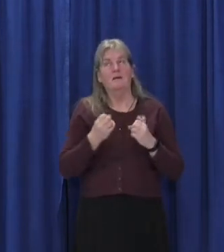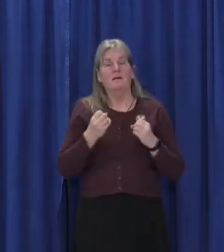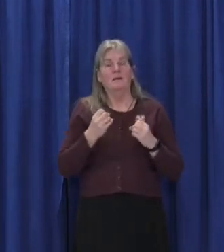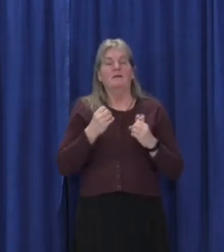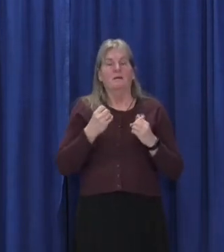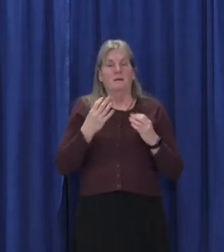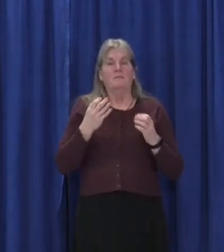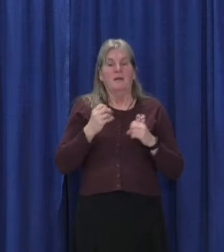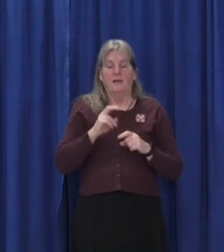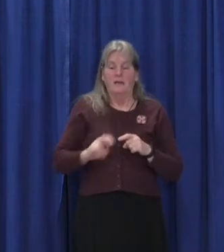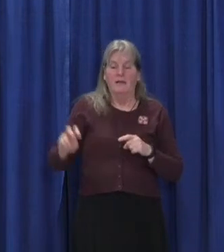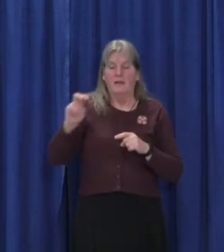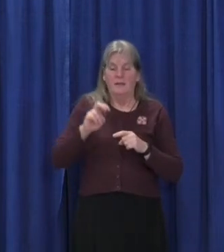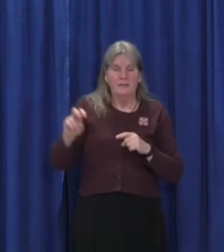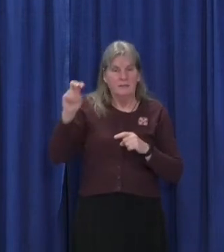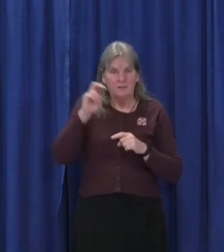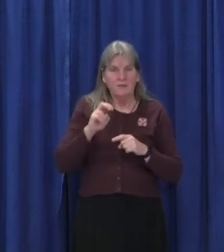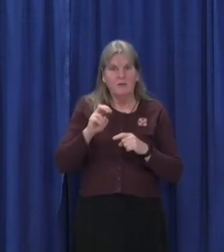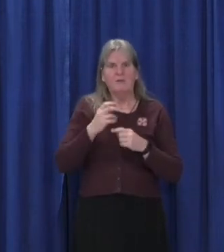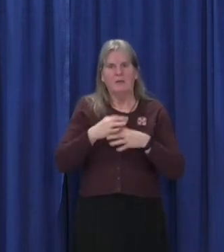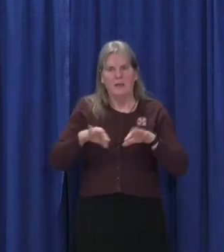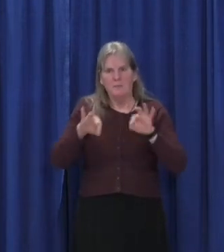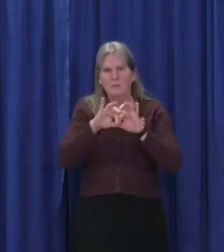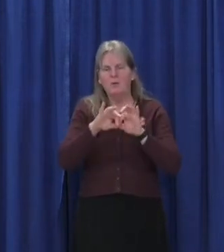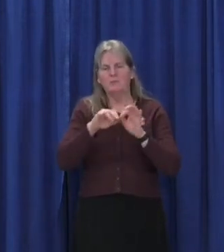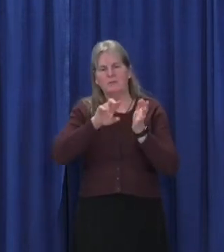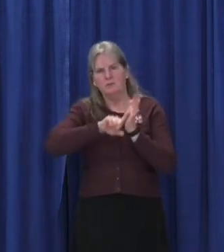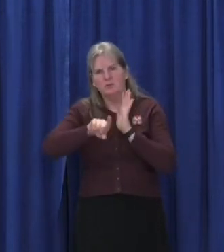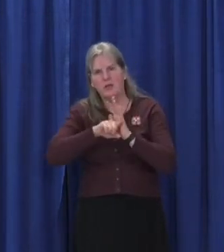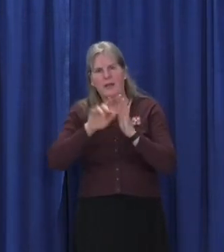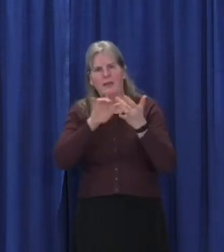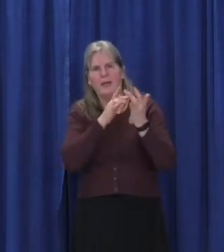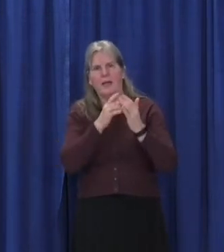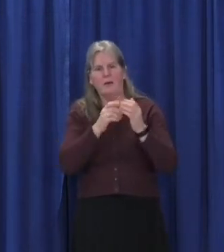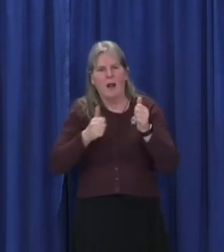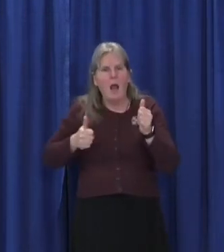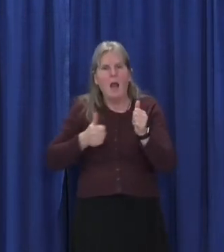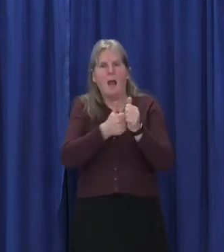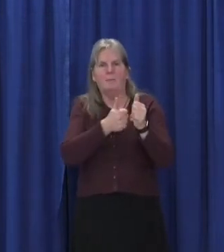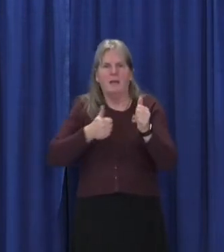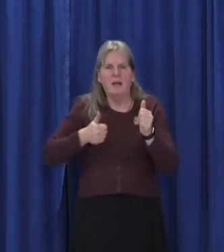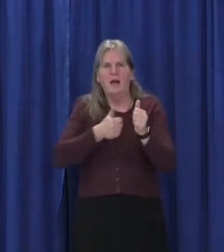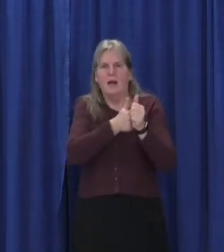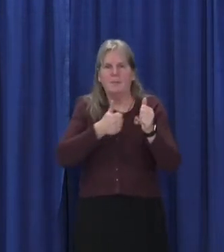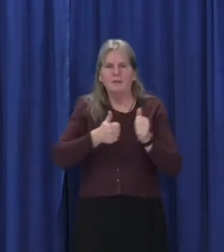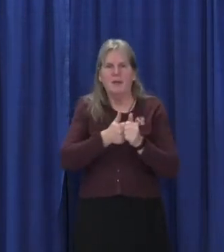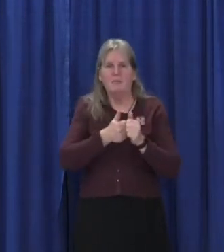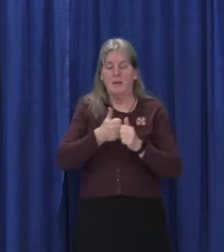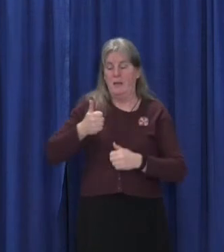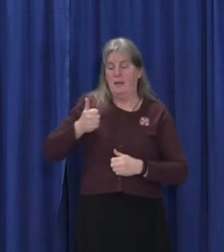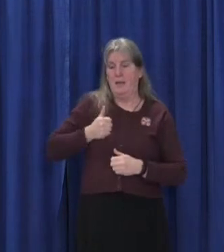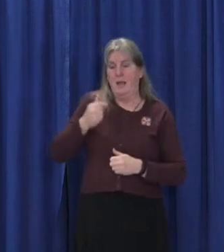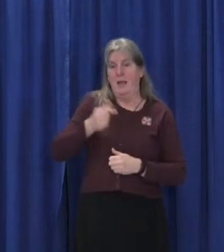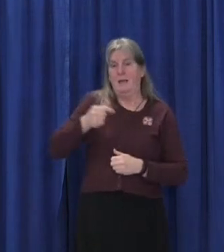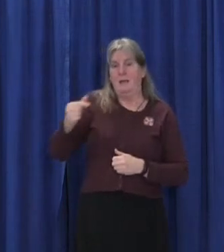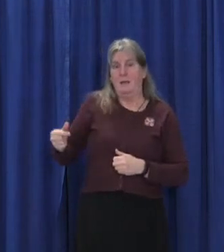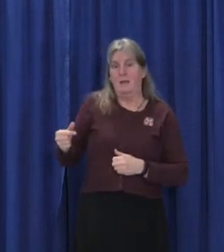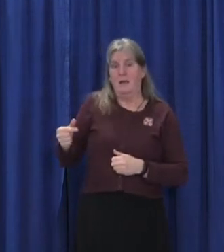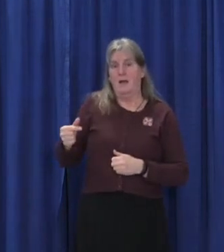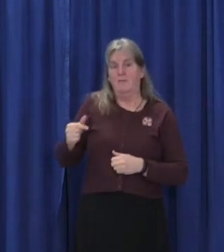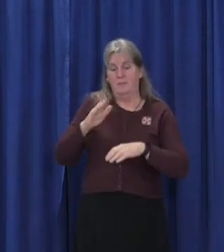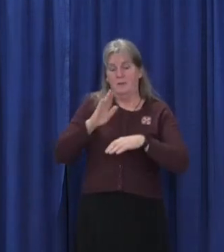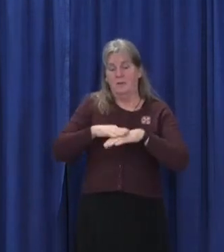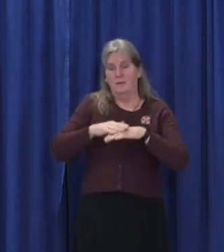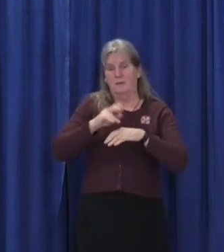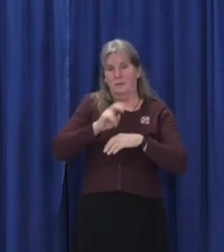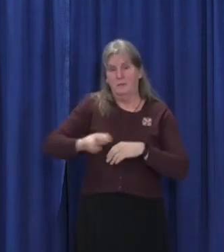checking official websites is very important. For the latest updates on the Government of Canada travel advisories, please